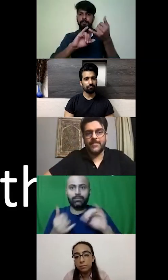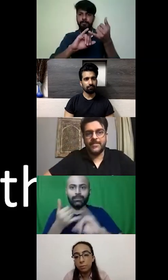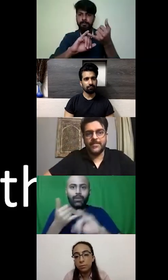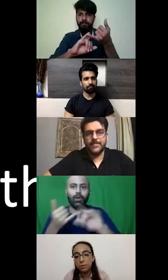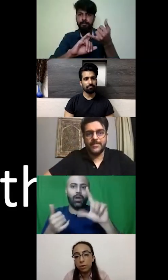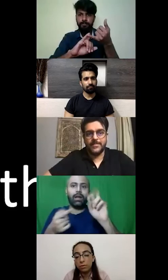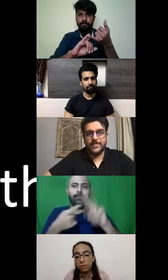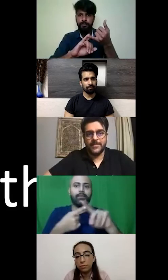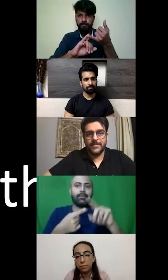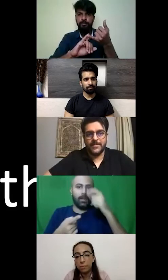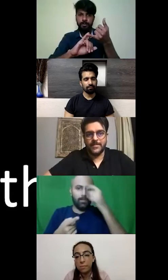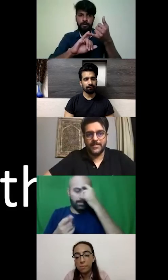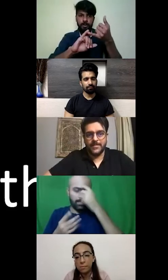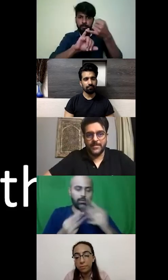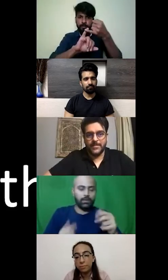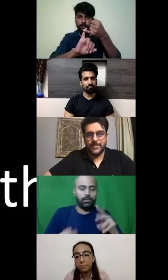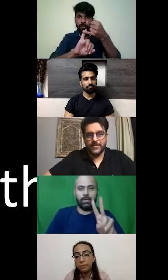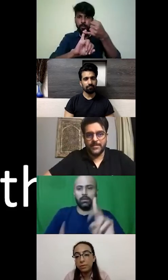Problem solve.